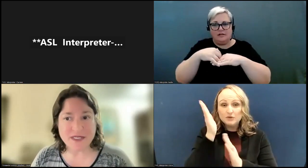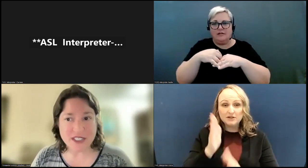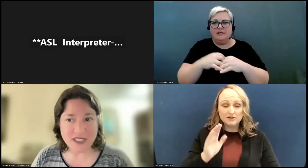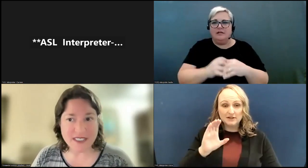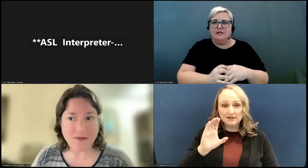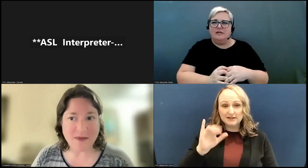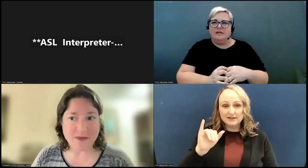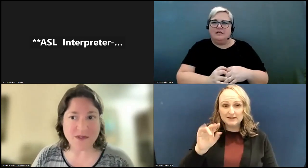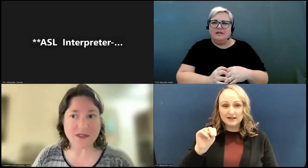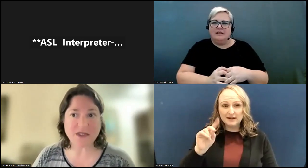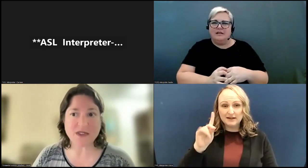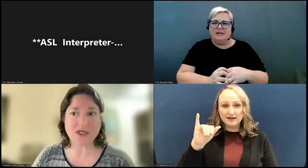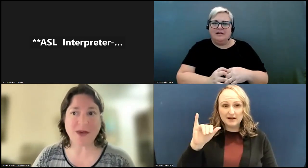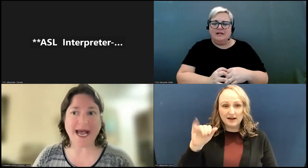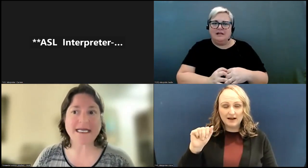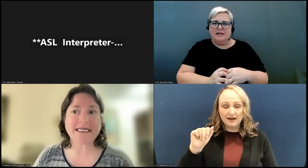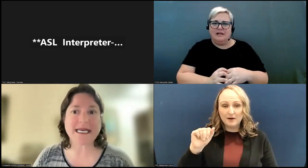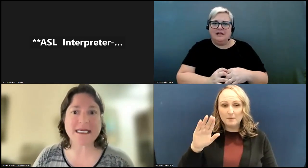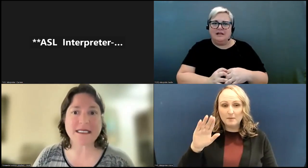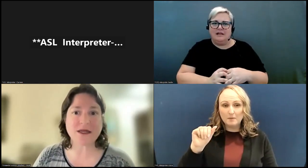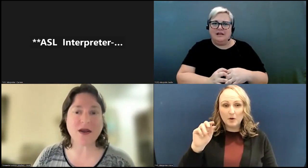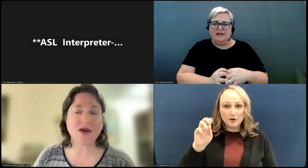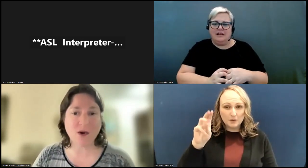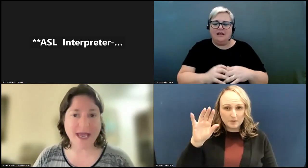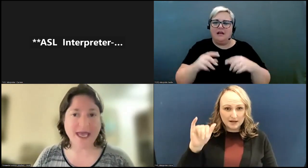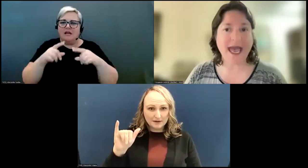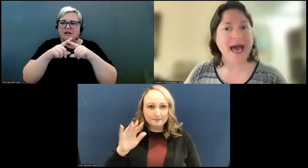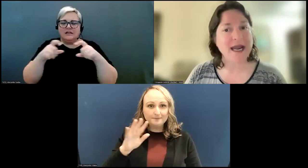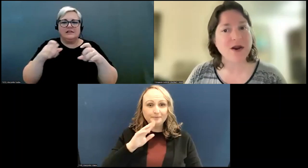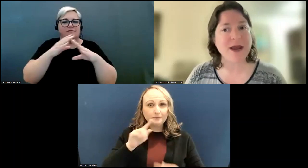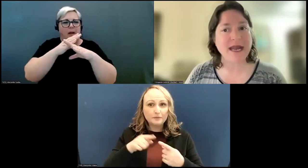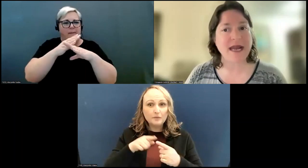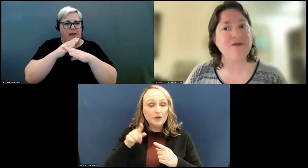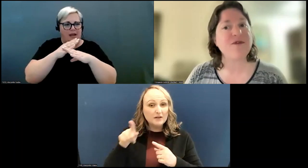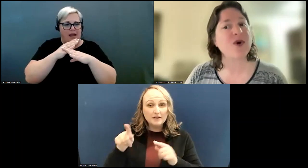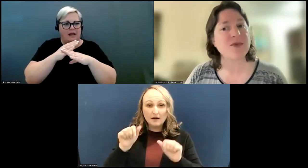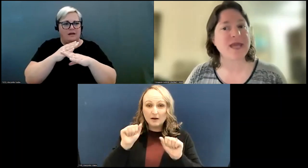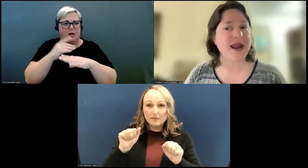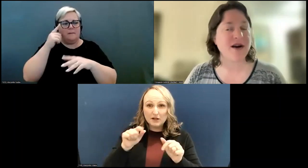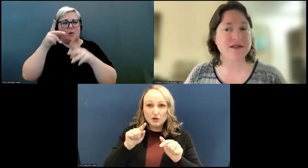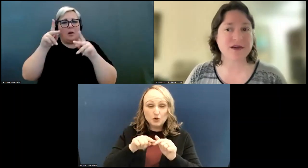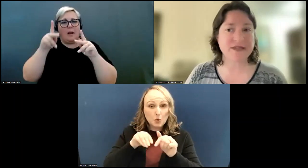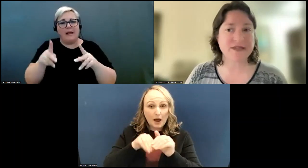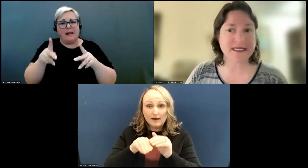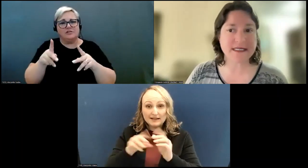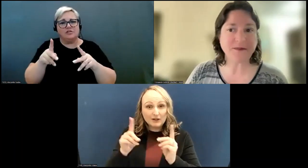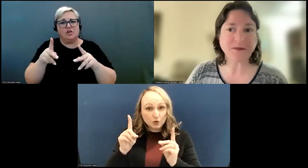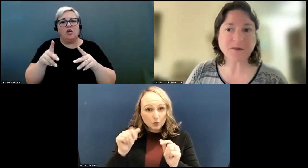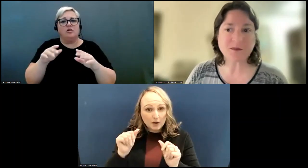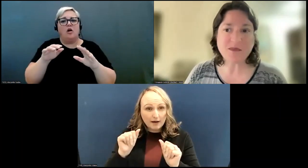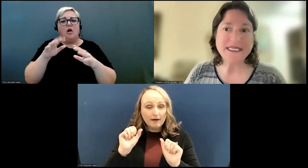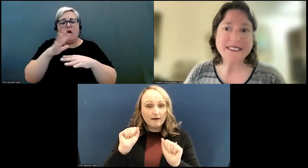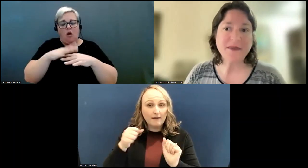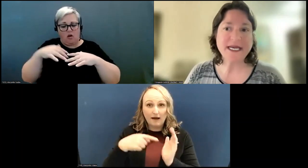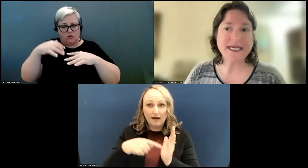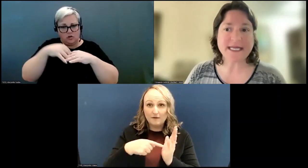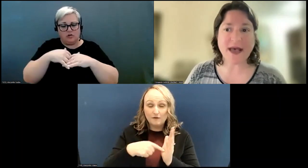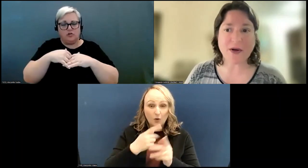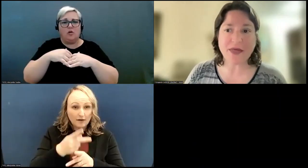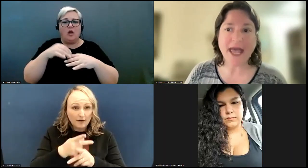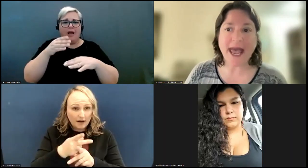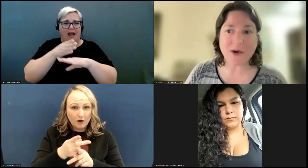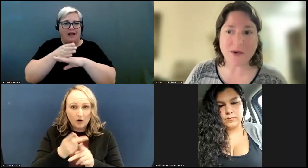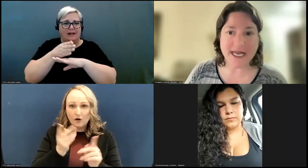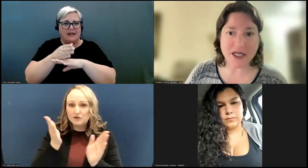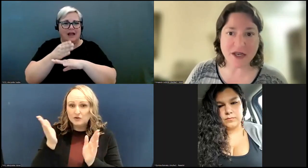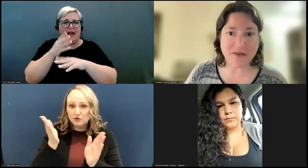barriers for Indigenous people to access quick, adequate, and affordable care and services. Symbia is a